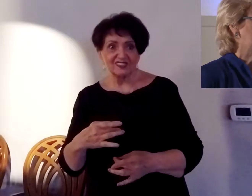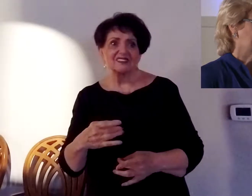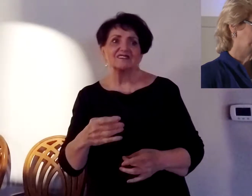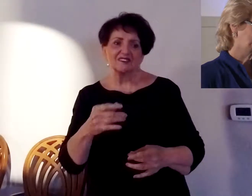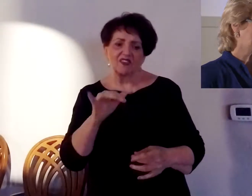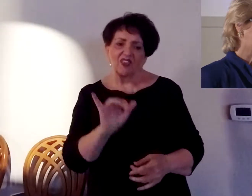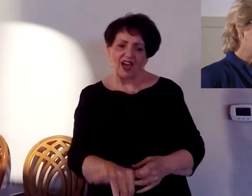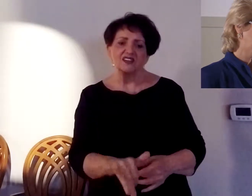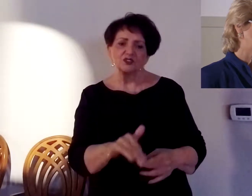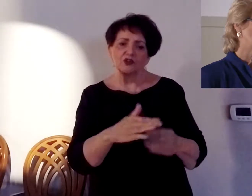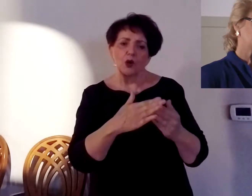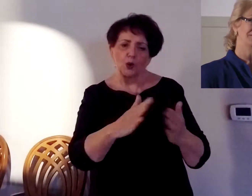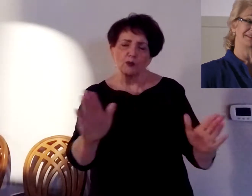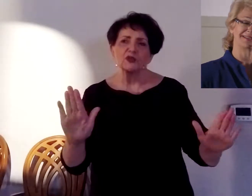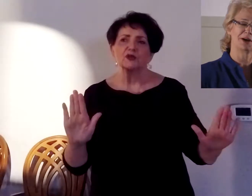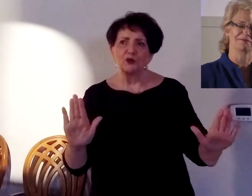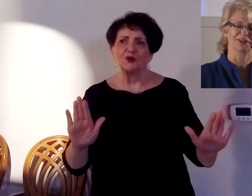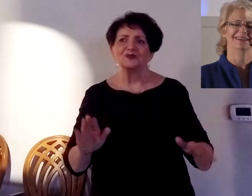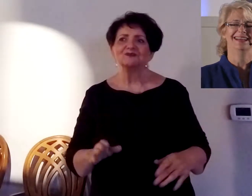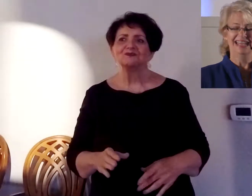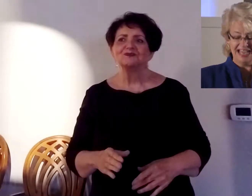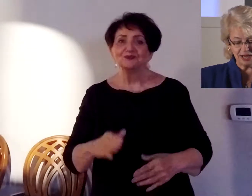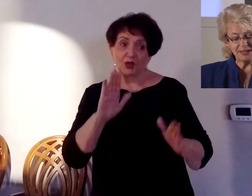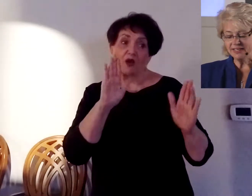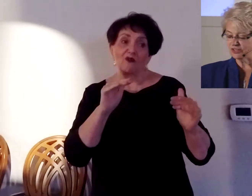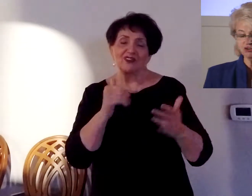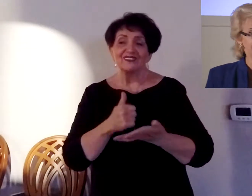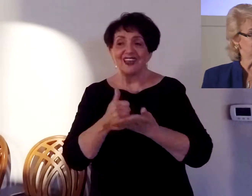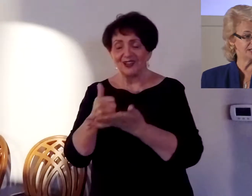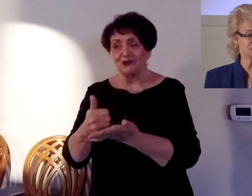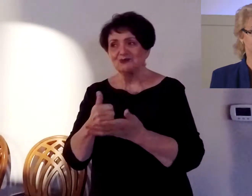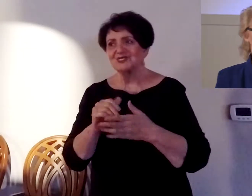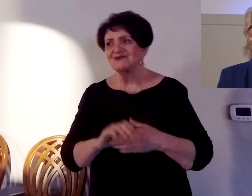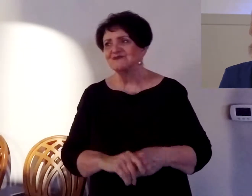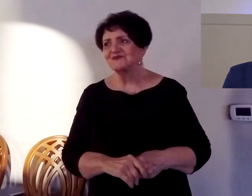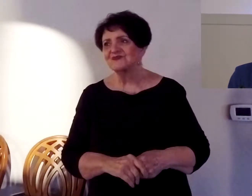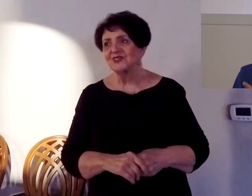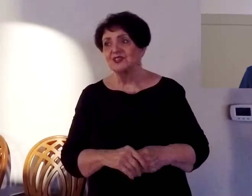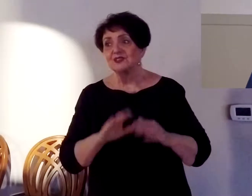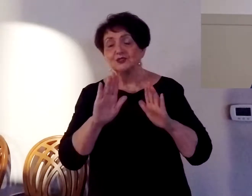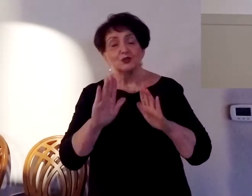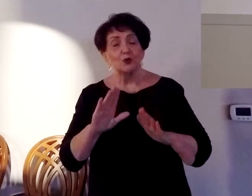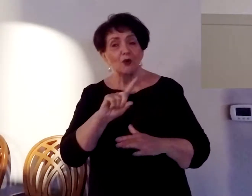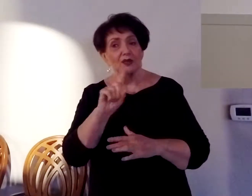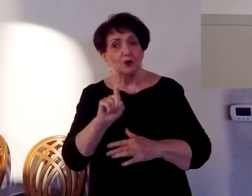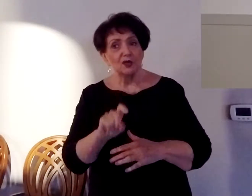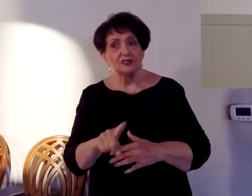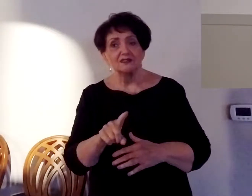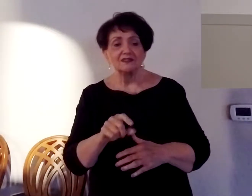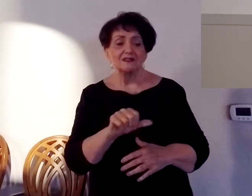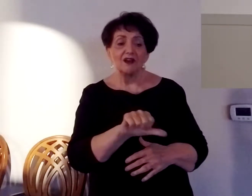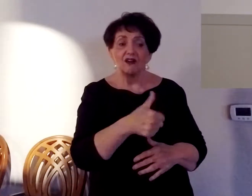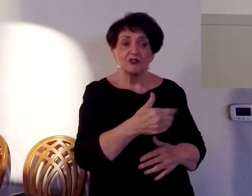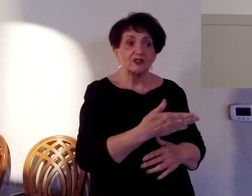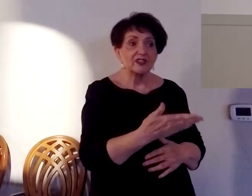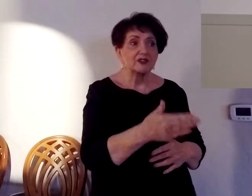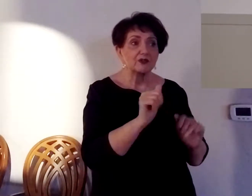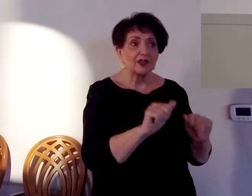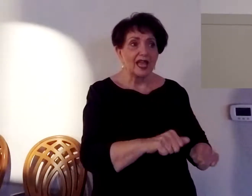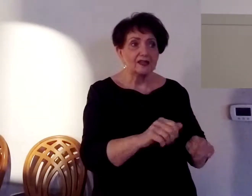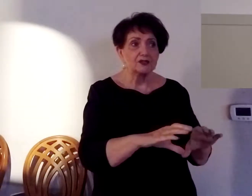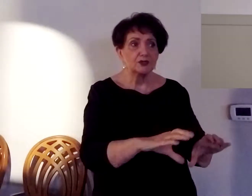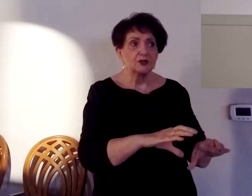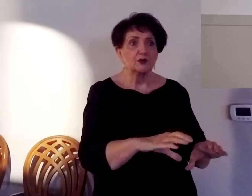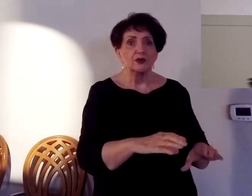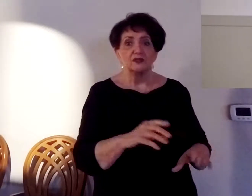the door. Awesome. Thank you. So hopefully that's helpful. And it's a great question. You know, the other thing that you can do is when somebody asks you